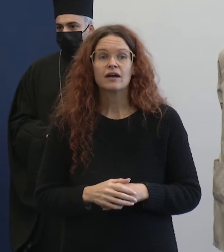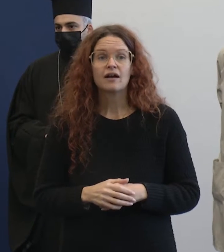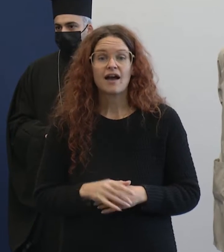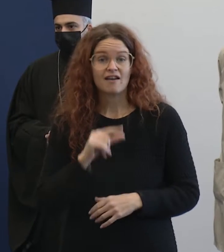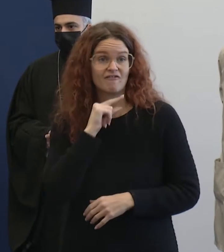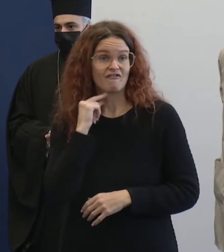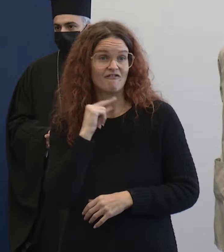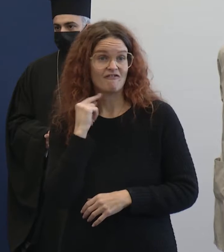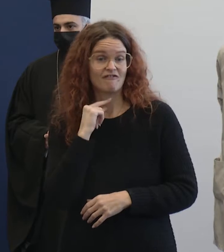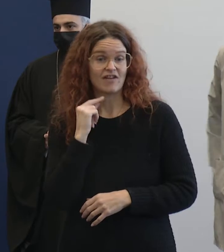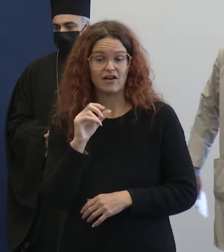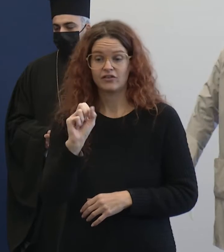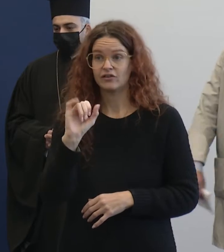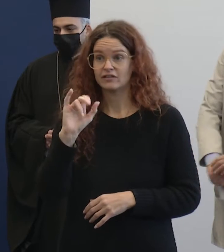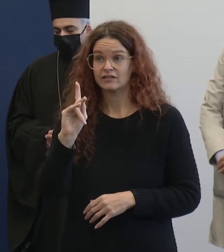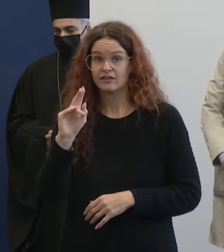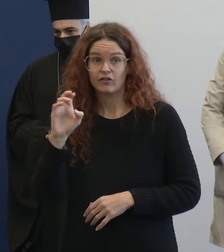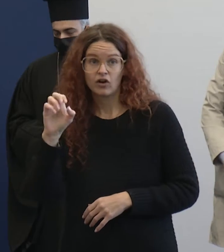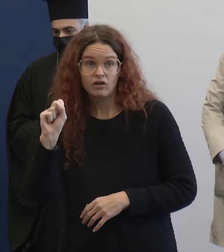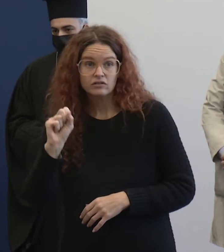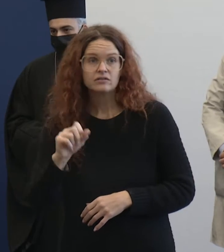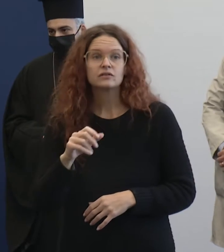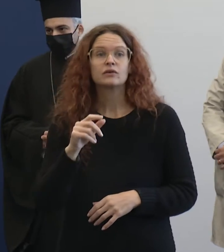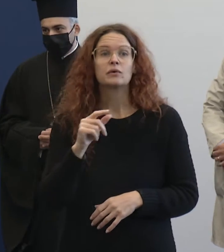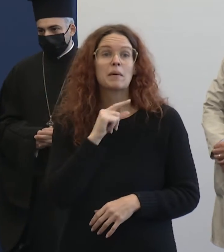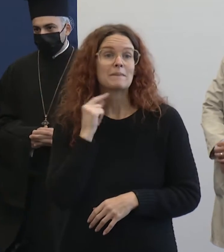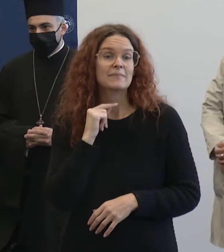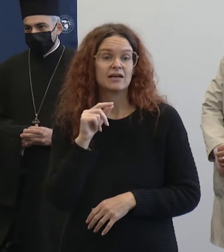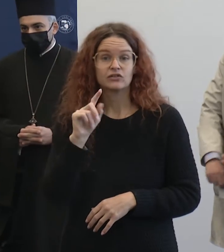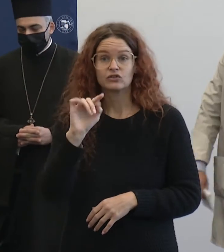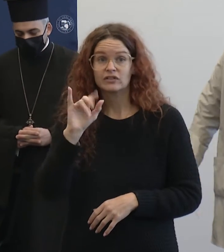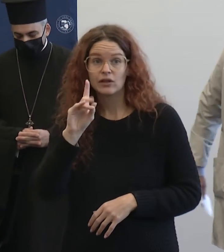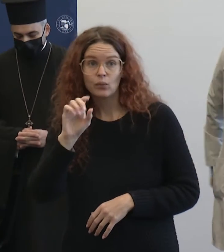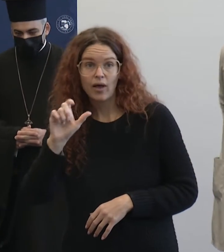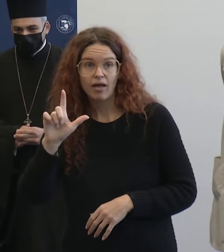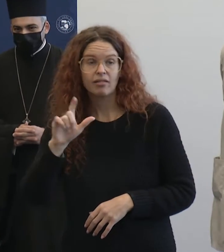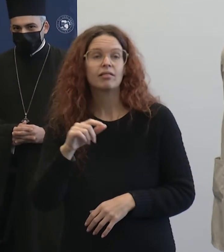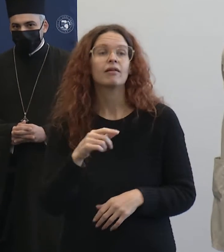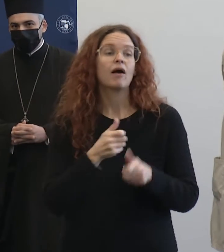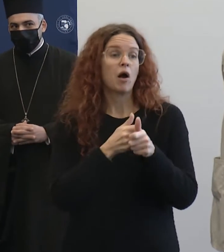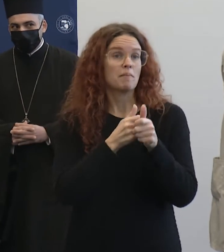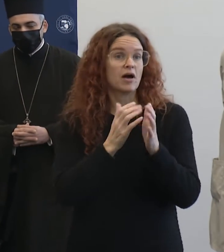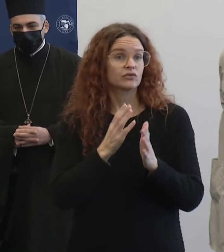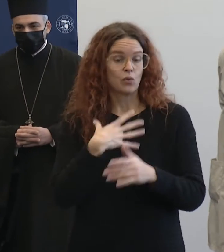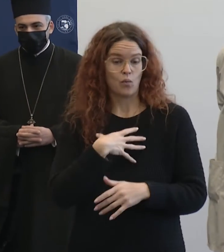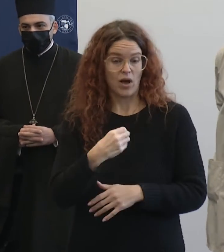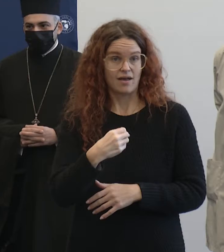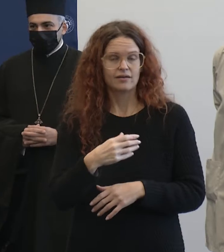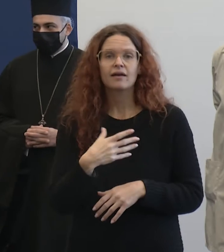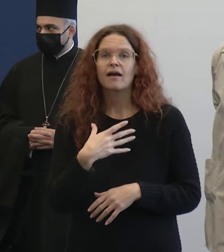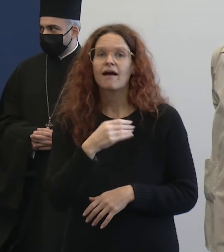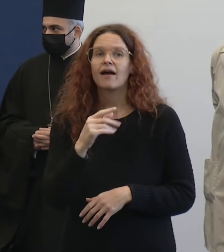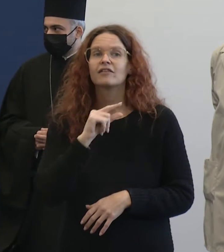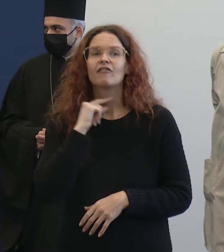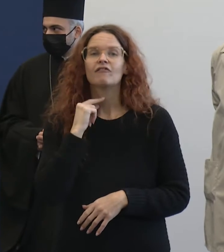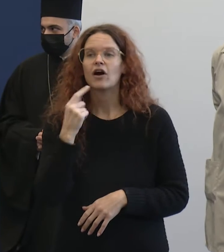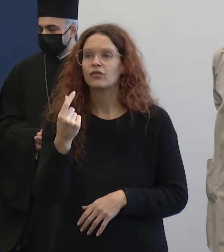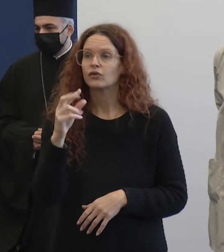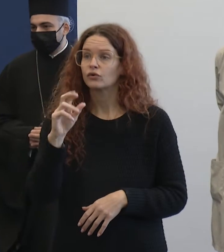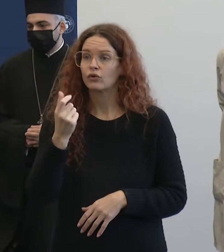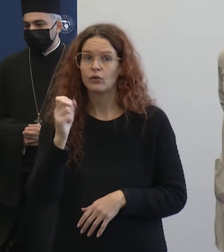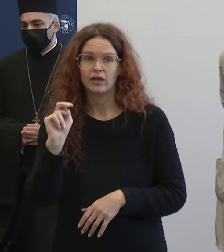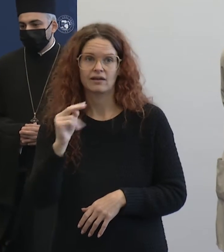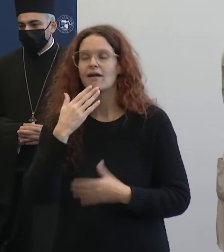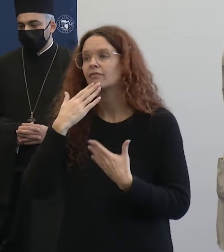Father Sifkus, Pastor Tidwell, Apostle White, and Father Grogan. Thank